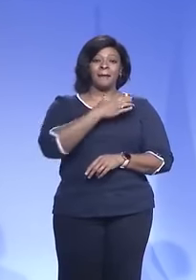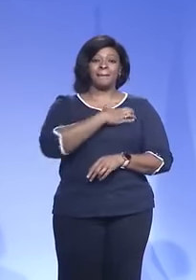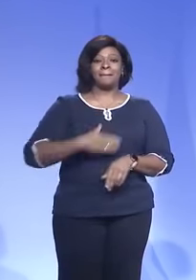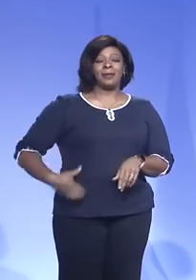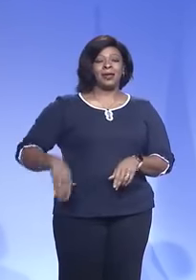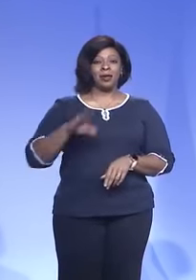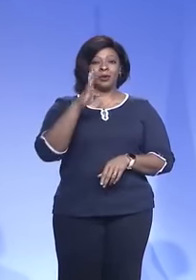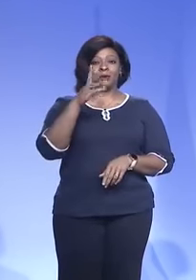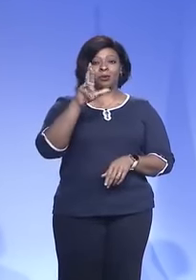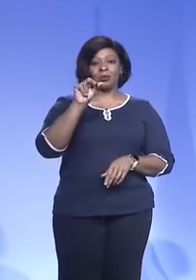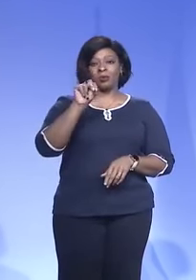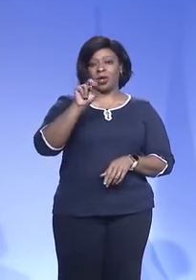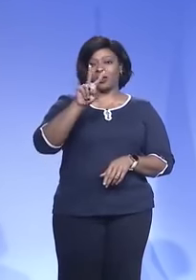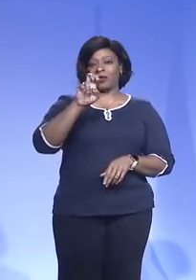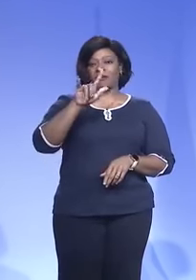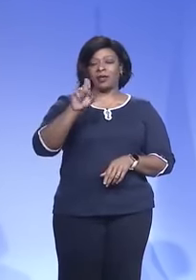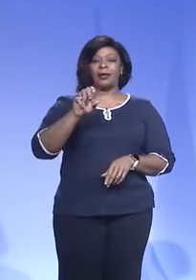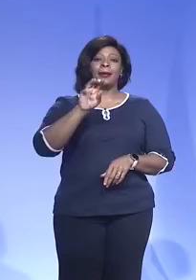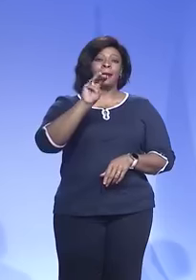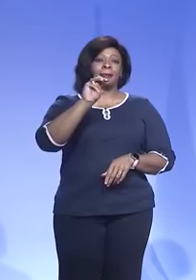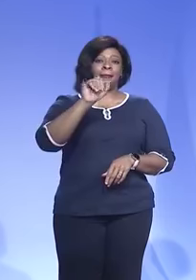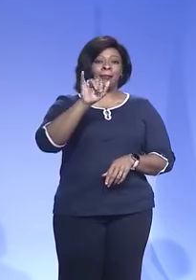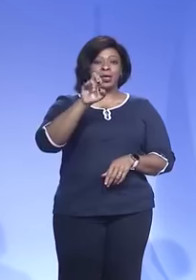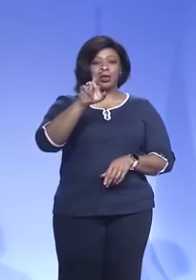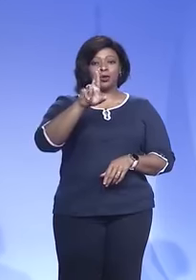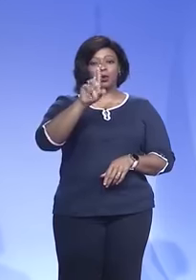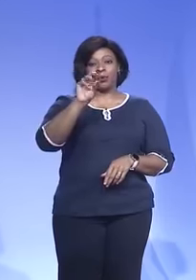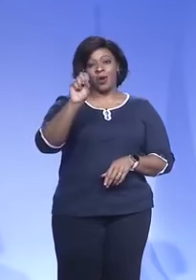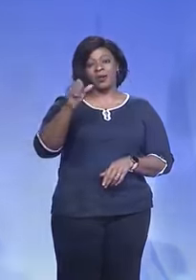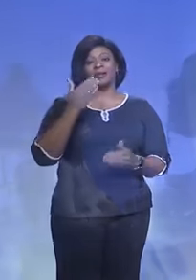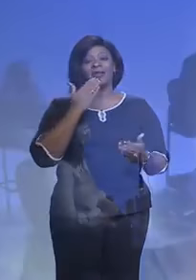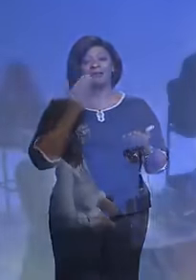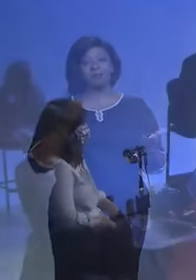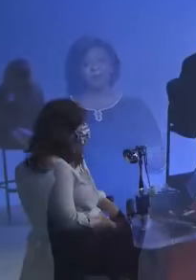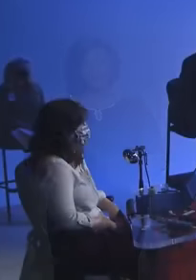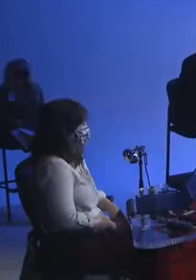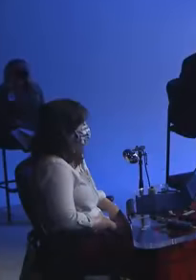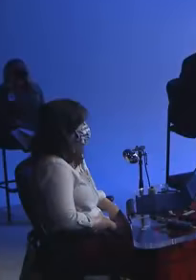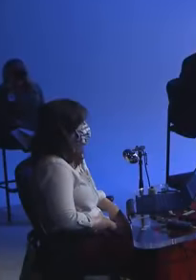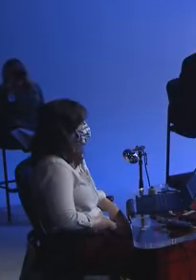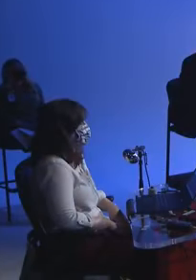of Brownsville, Mayor Rawls. Thank you for being here.